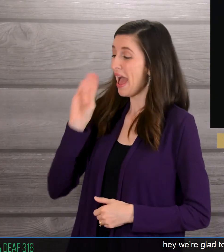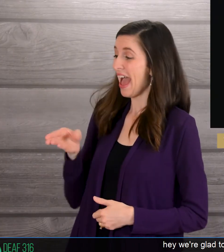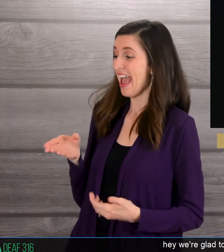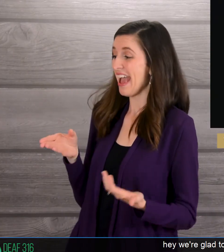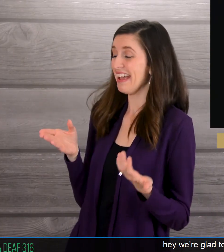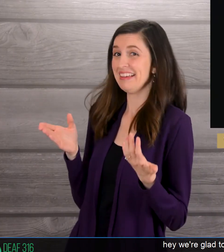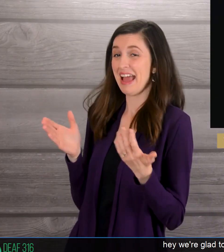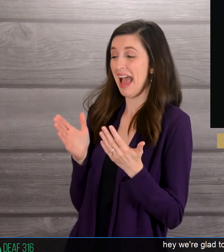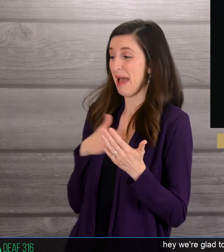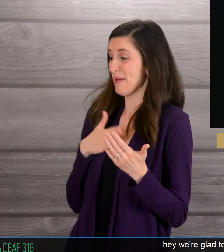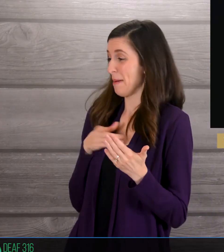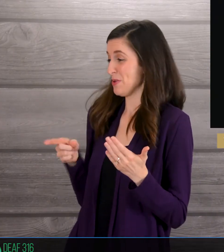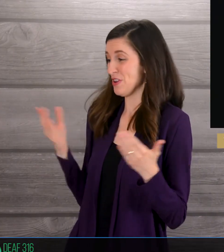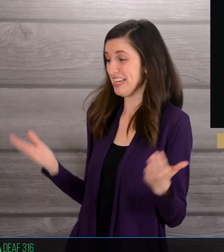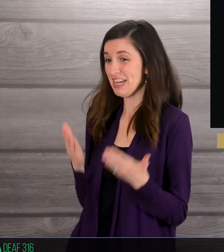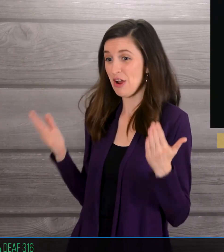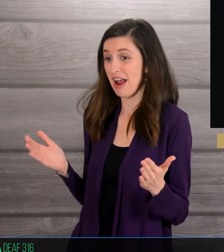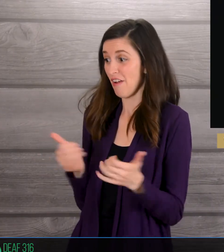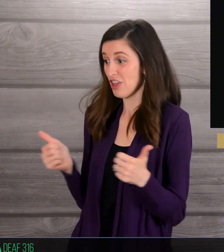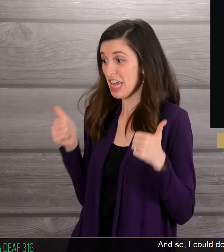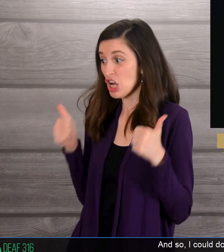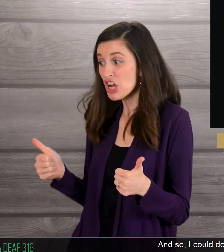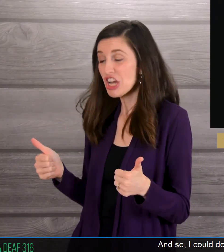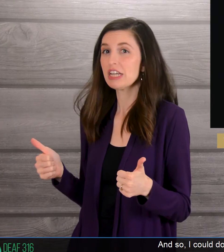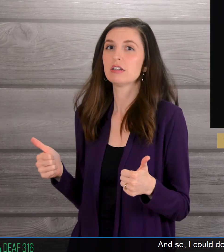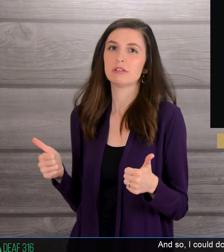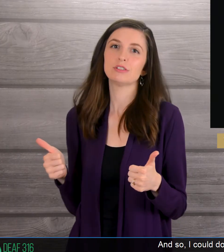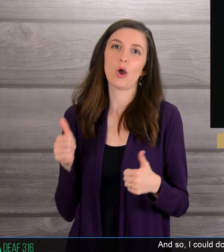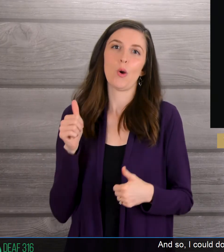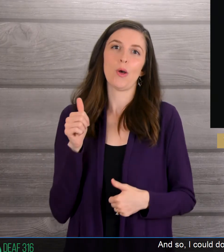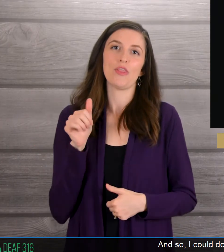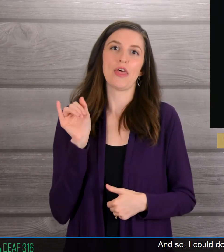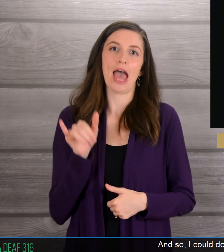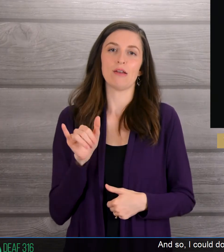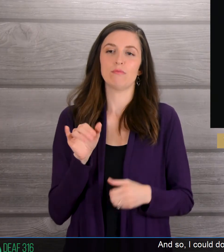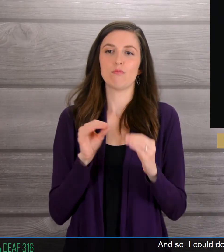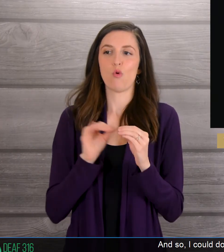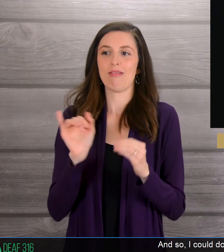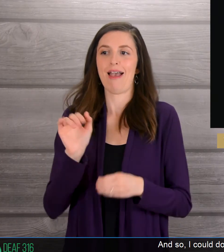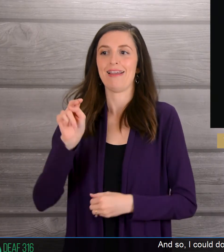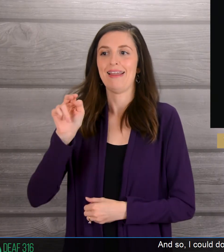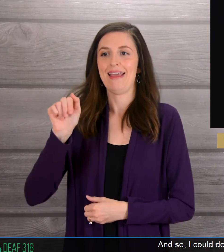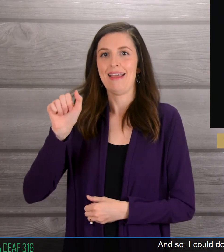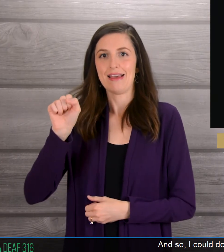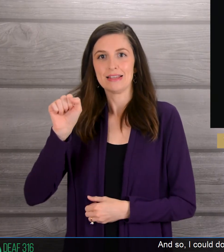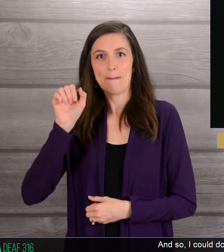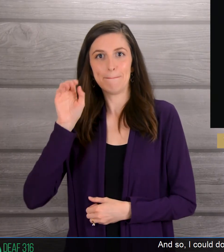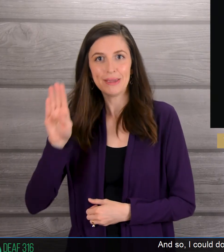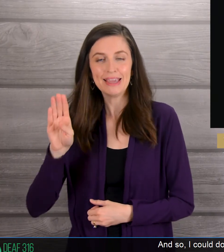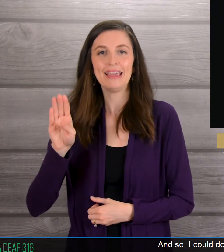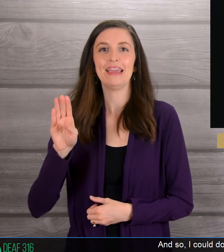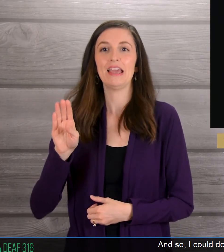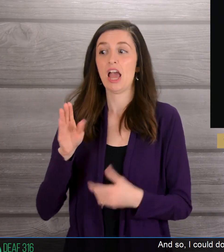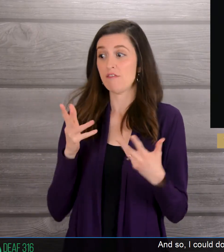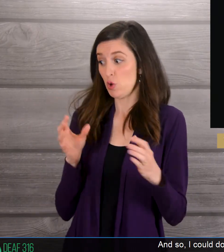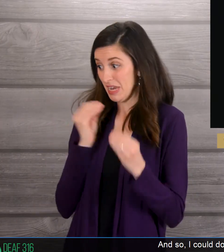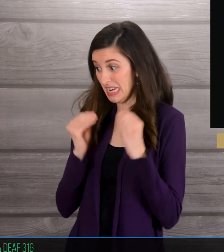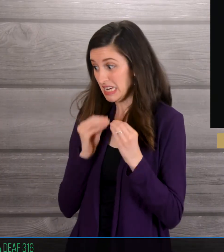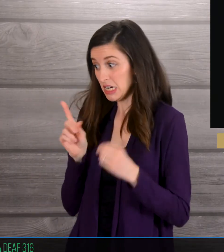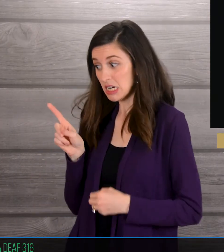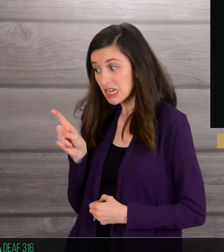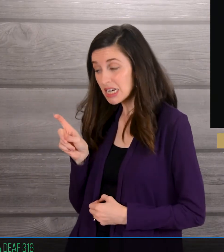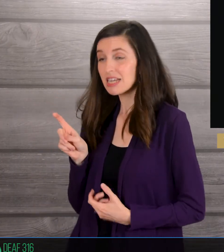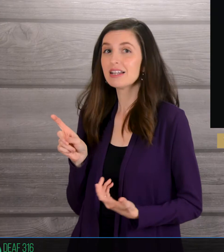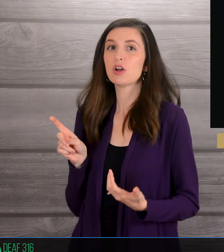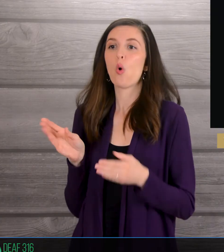we're glad to have you here. What's up? Or is everything okay? And so I could do a New American Standard Translation,